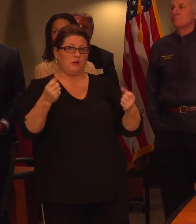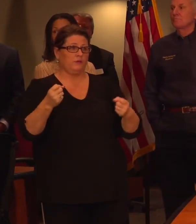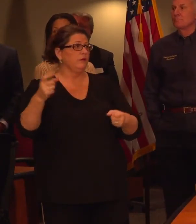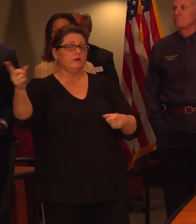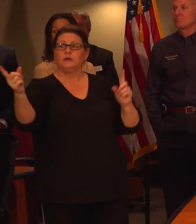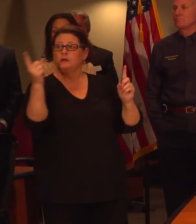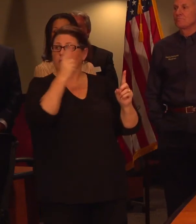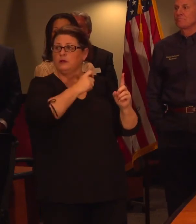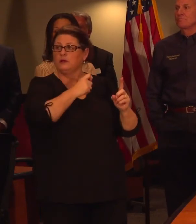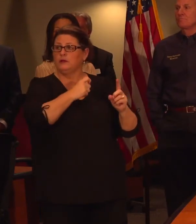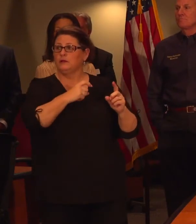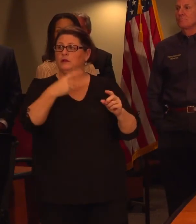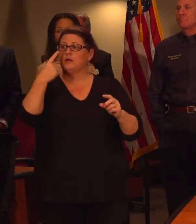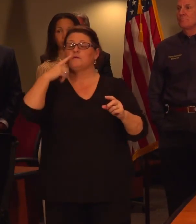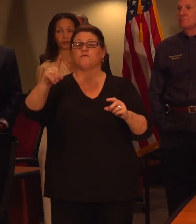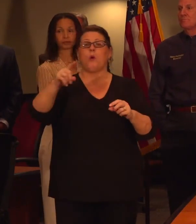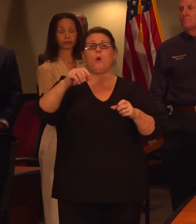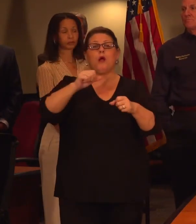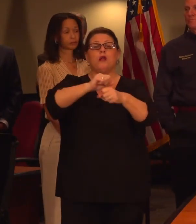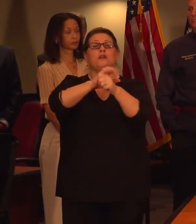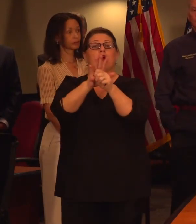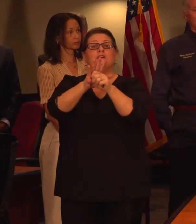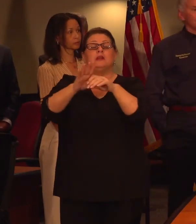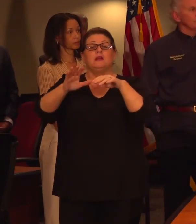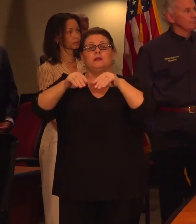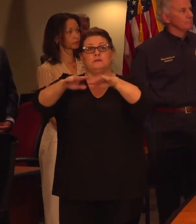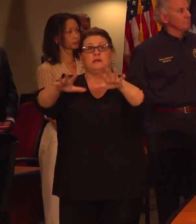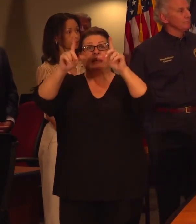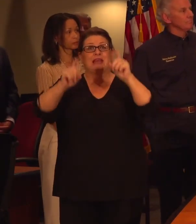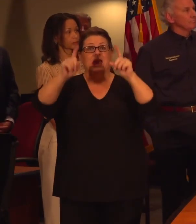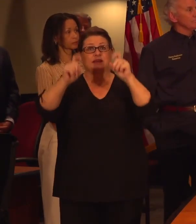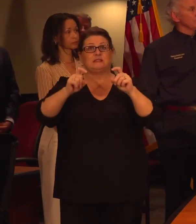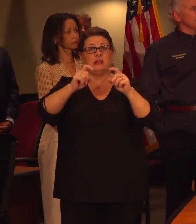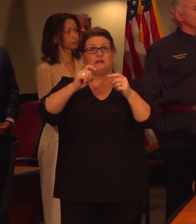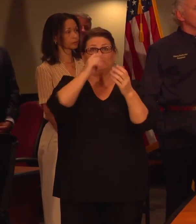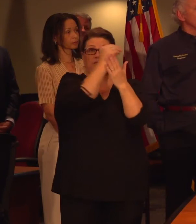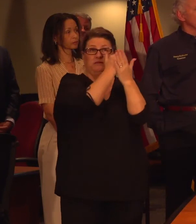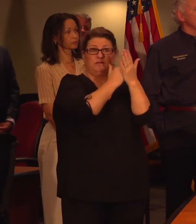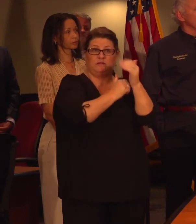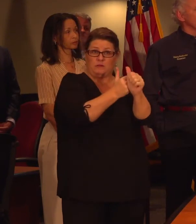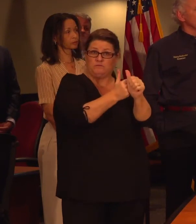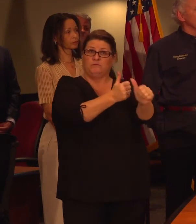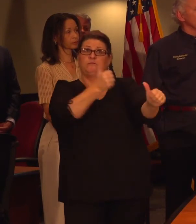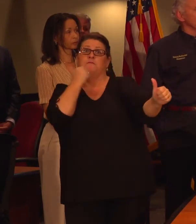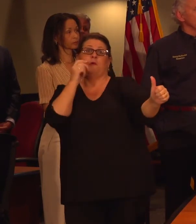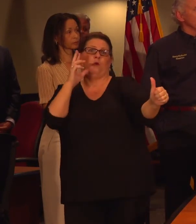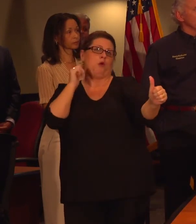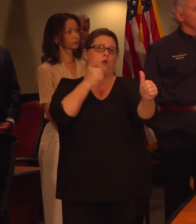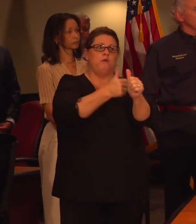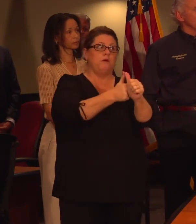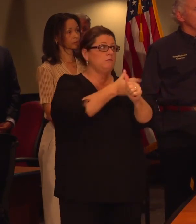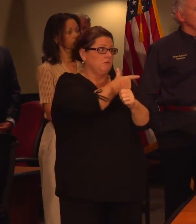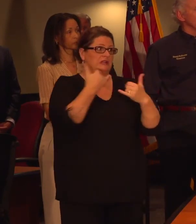Where does Prisma Health stand on the COVID testing backlog, or is that caught up? Our testing is very caught up